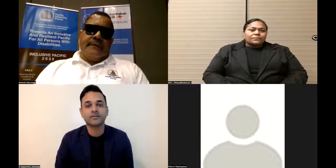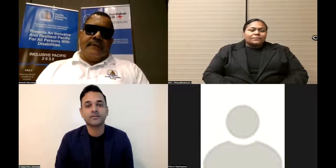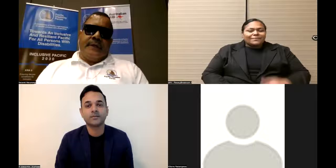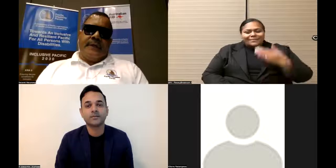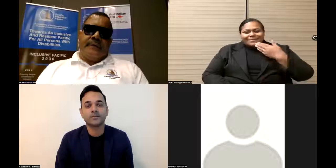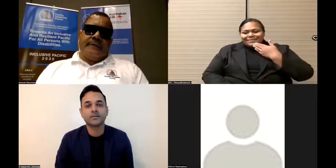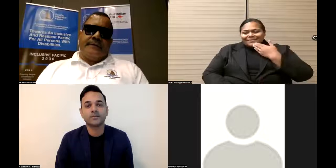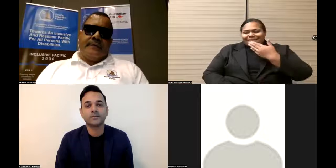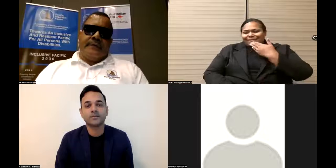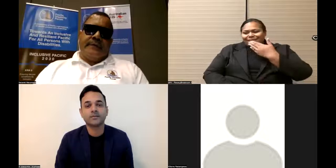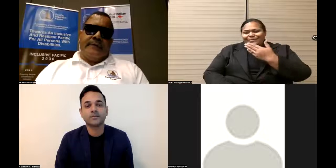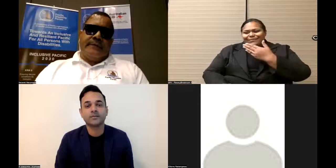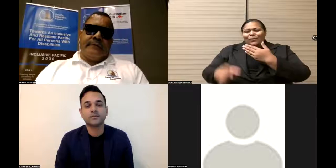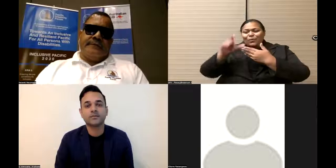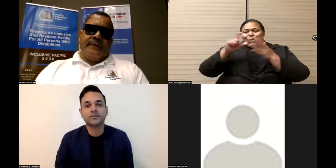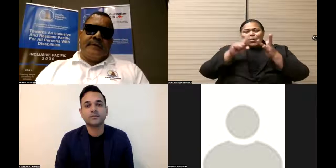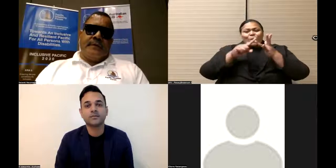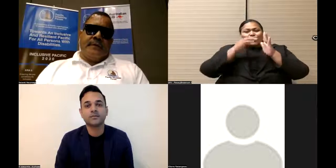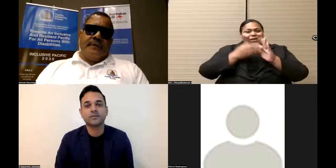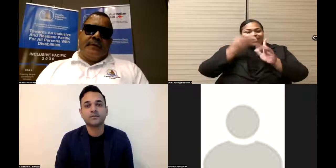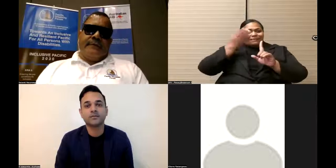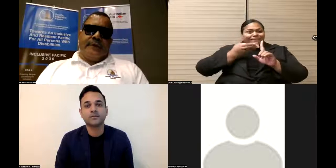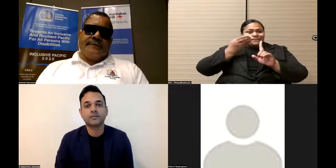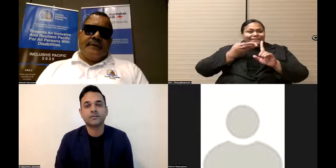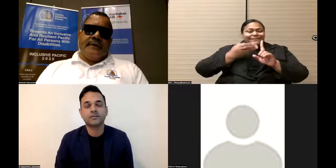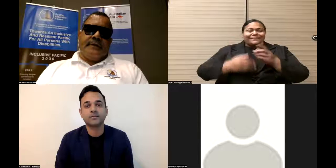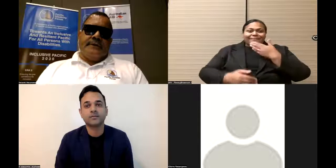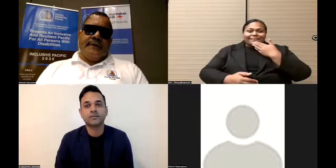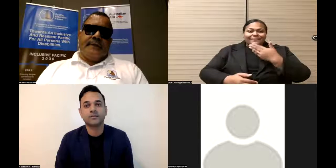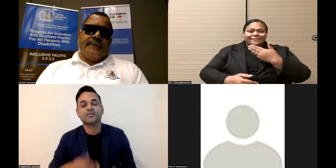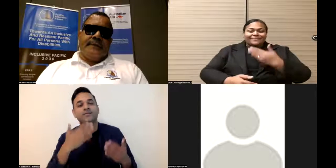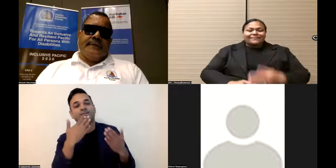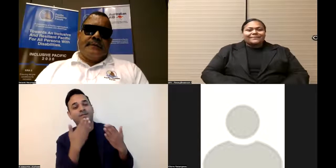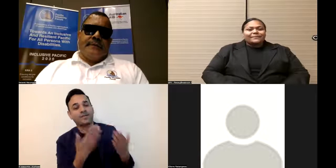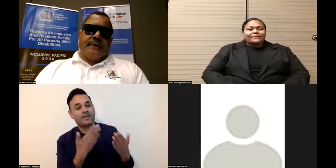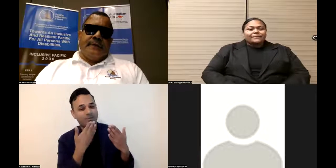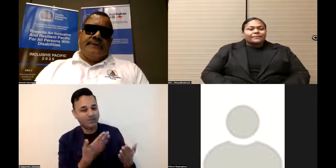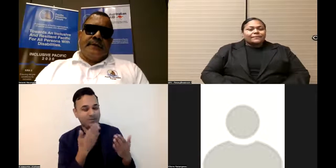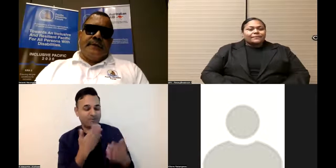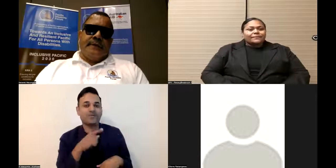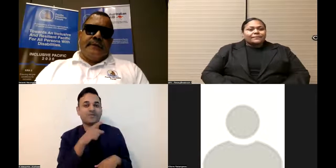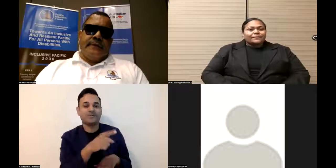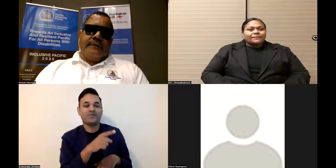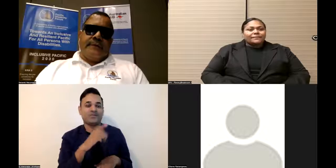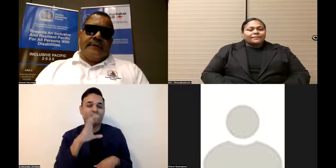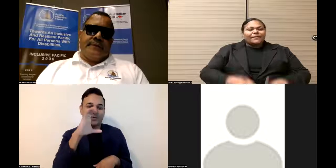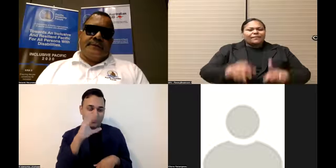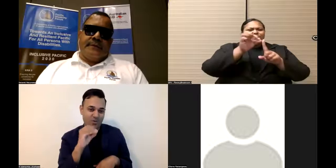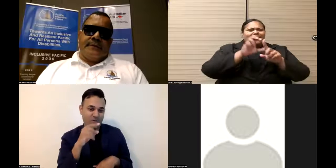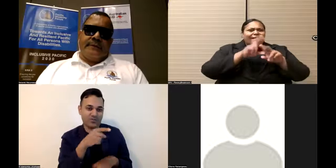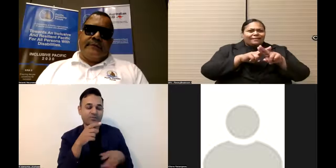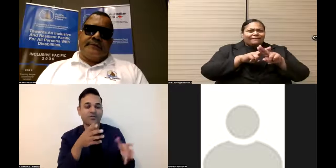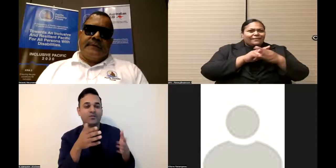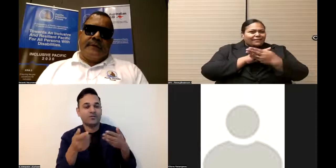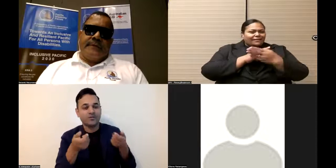Co-chair Vilan Rwenjasau, the PDF co-chair, for the excellent reading of the statement. As shared already with